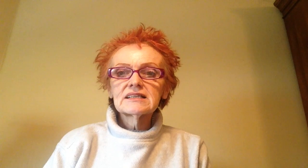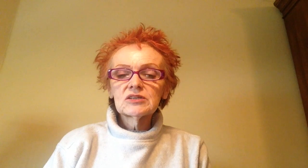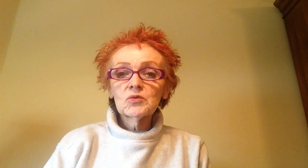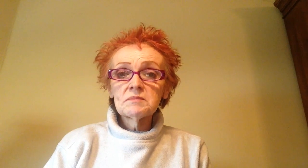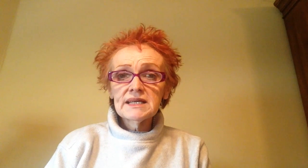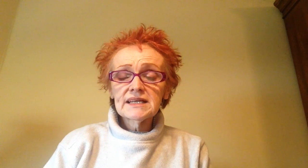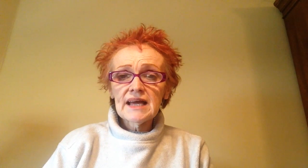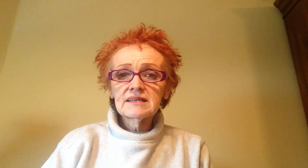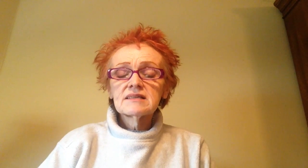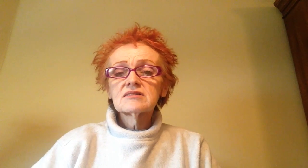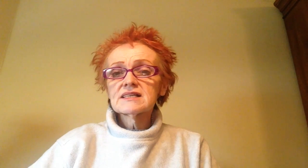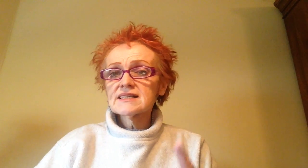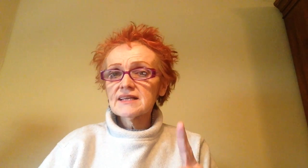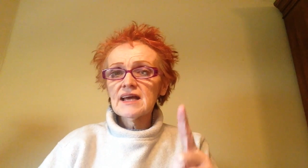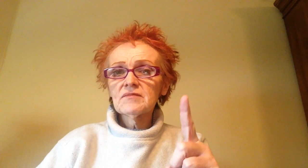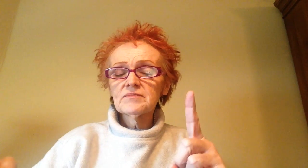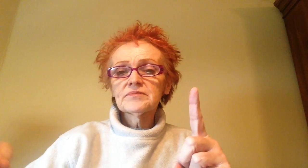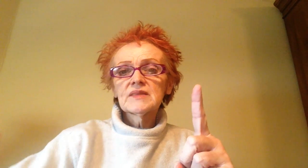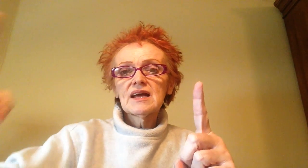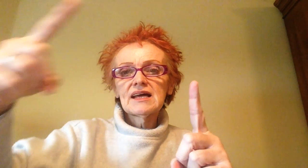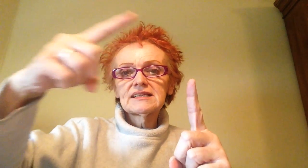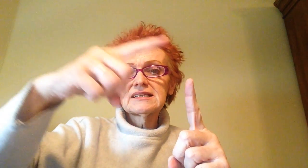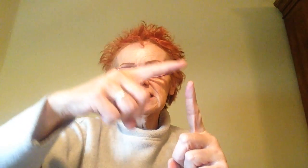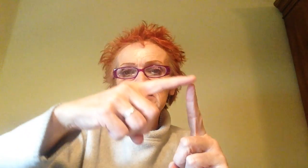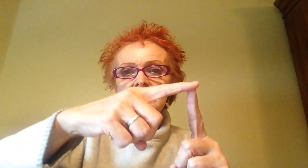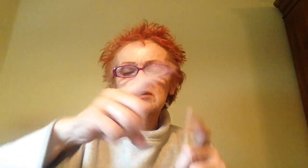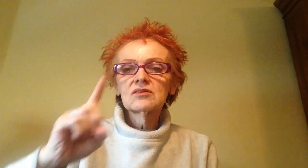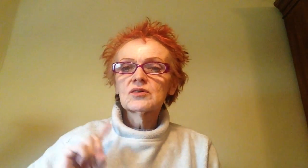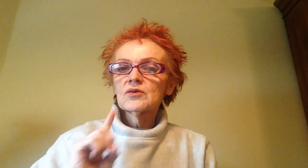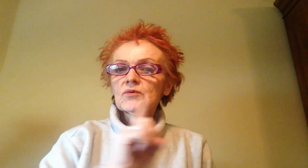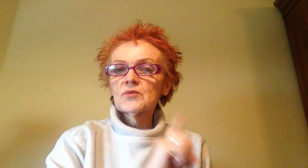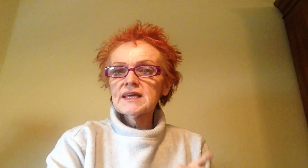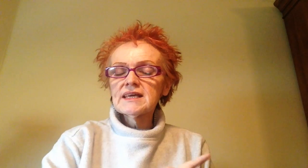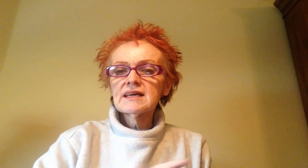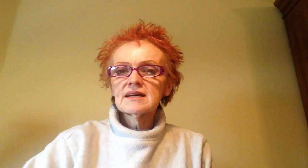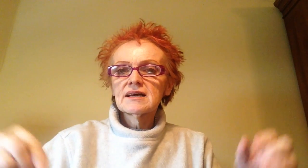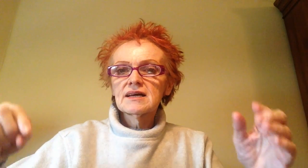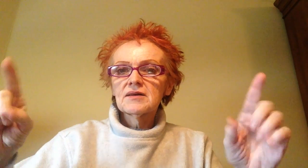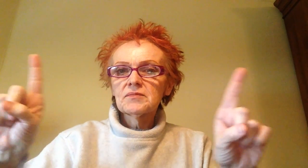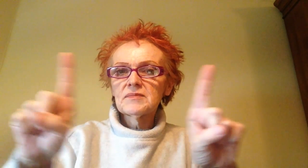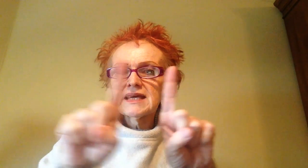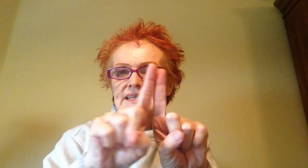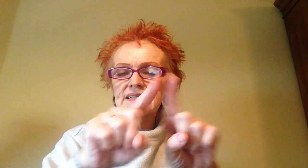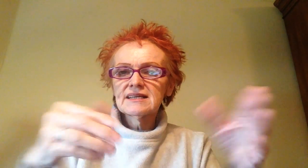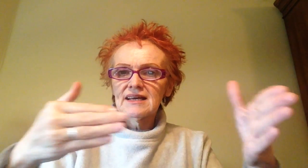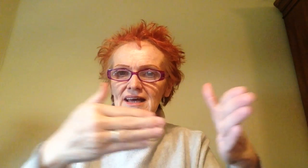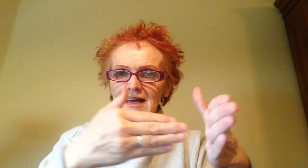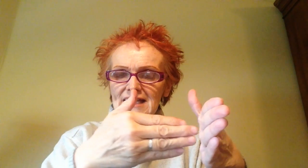until we meet again. So let's sign that. Until we meet again.